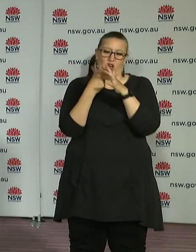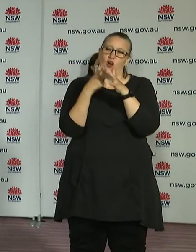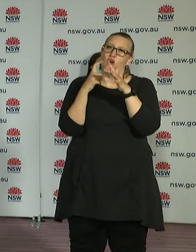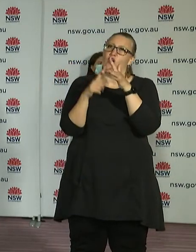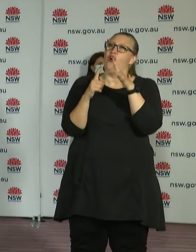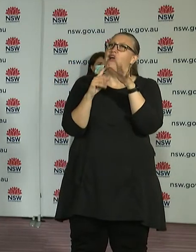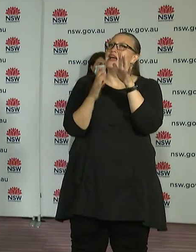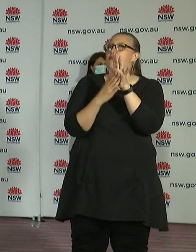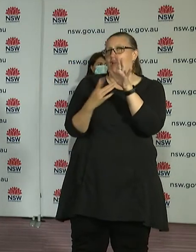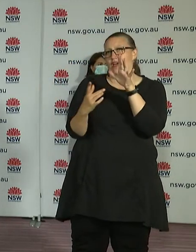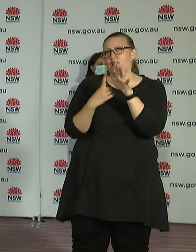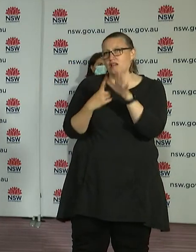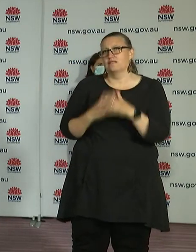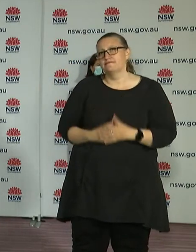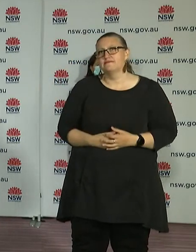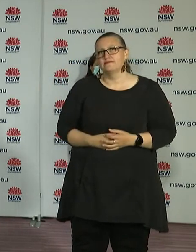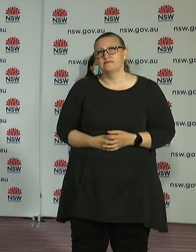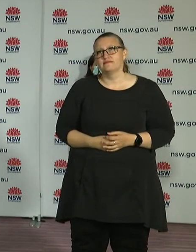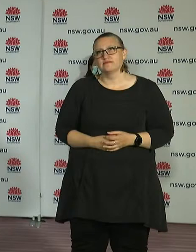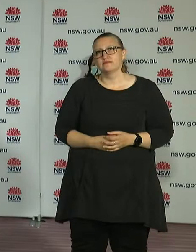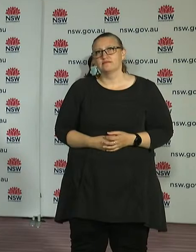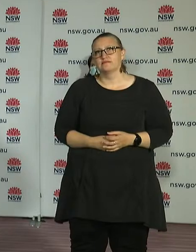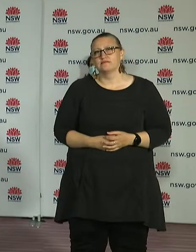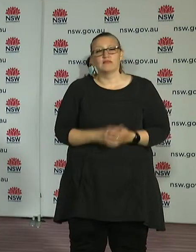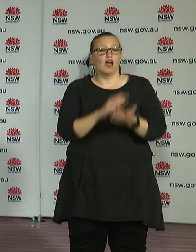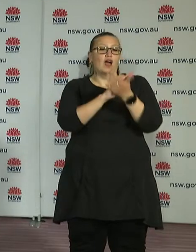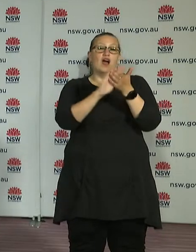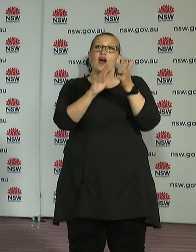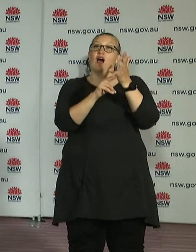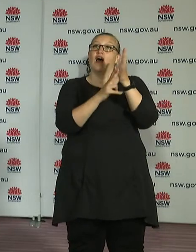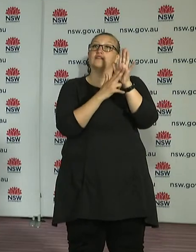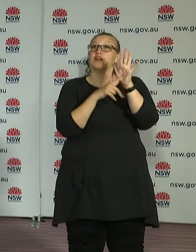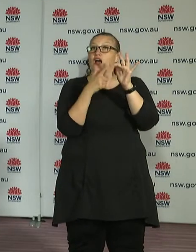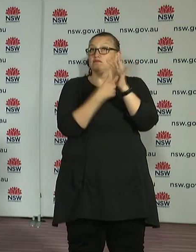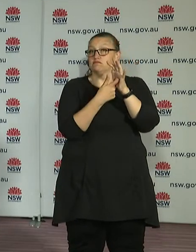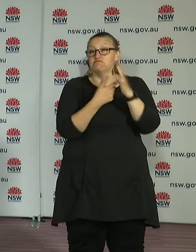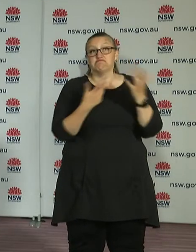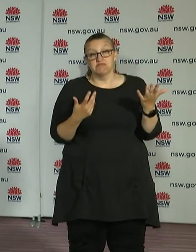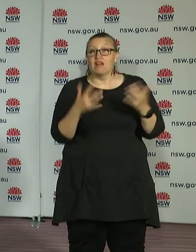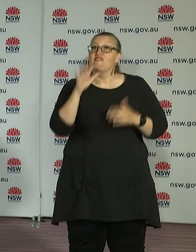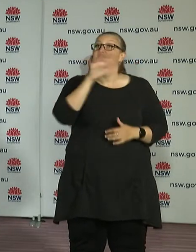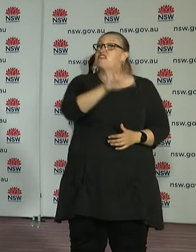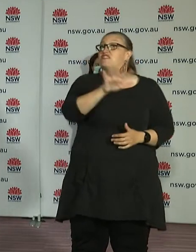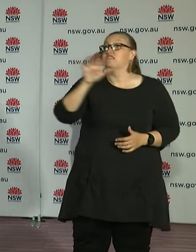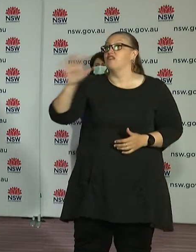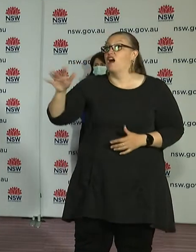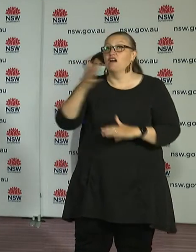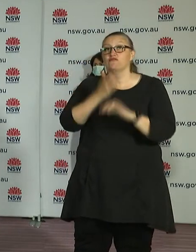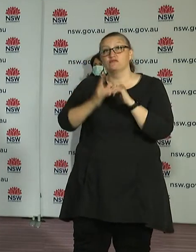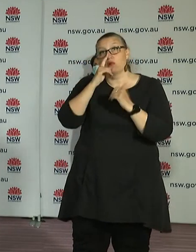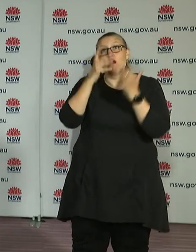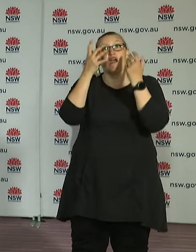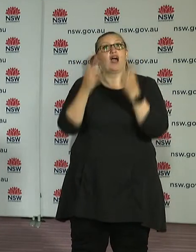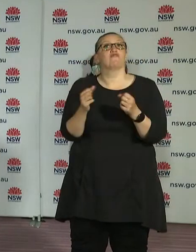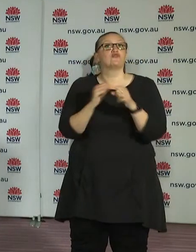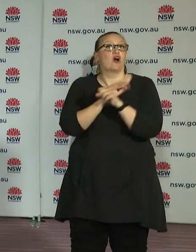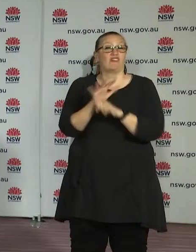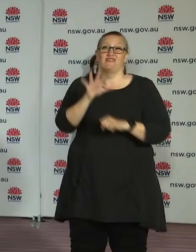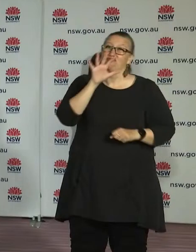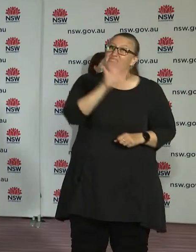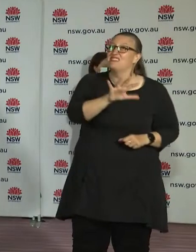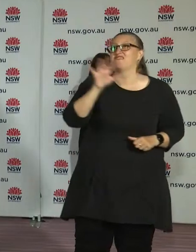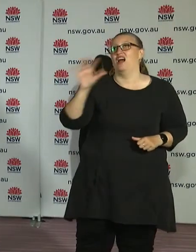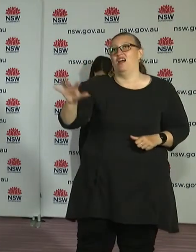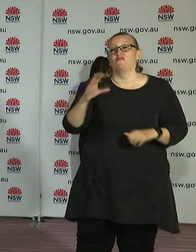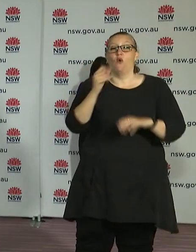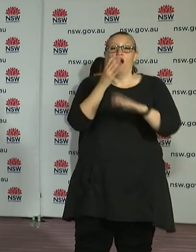local government area. Up in the Hunter, there were 55 new cases across the Hunter New